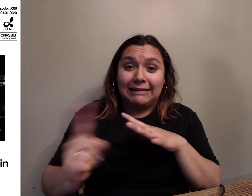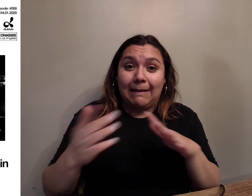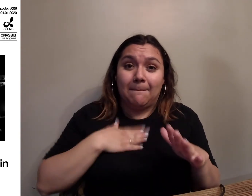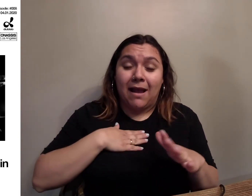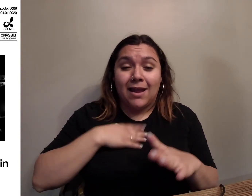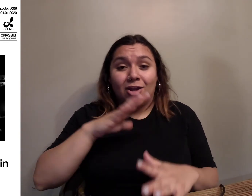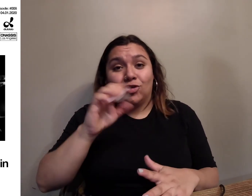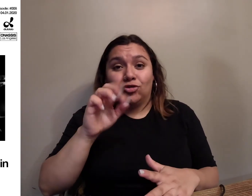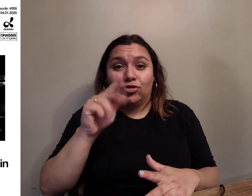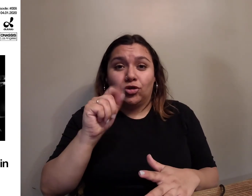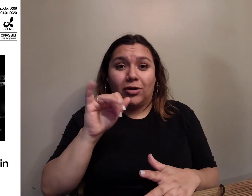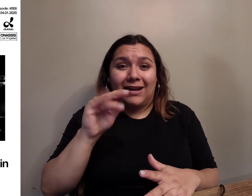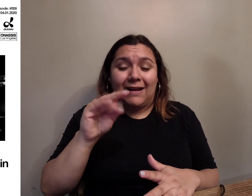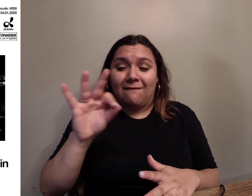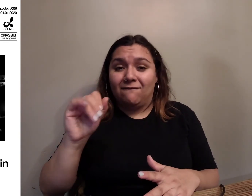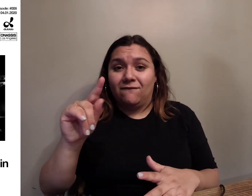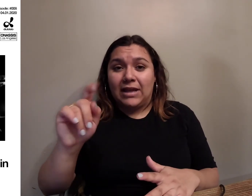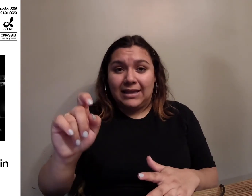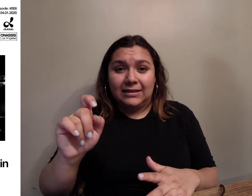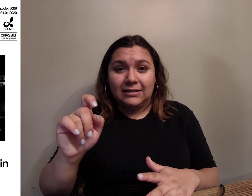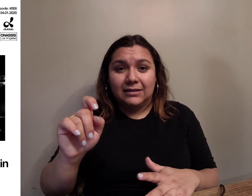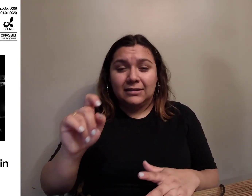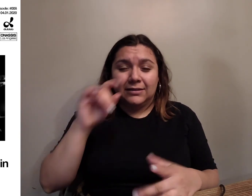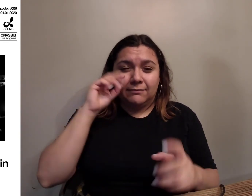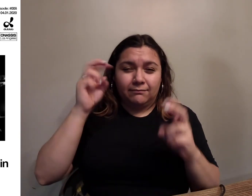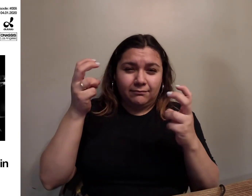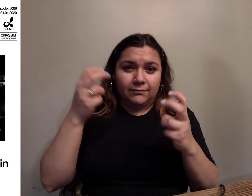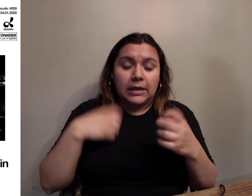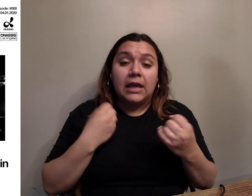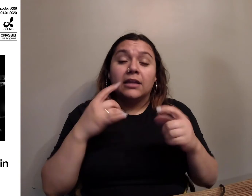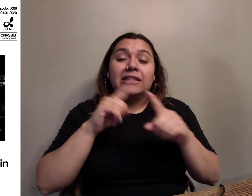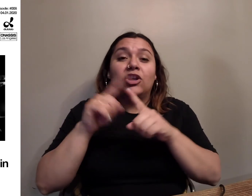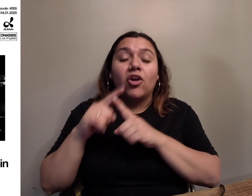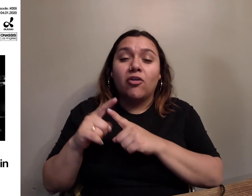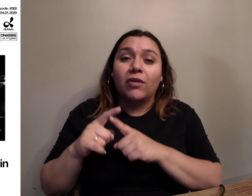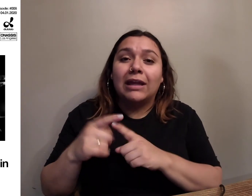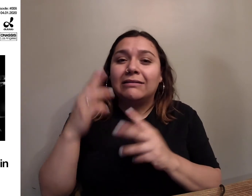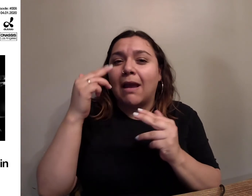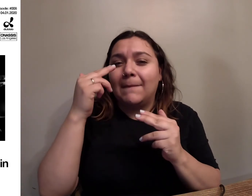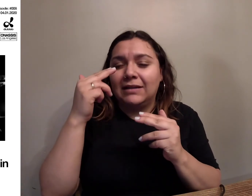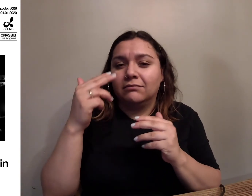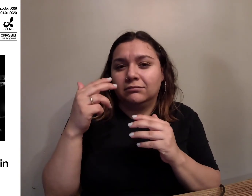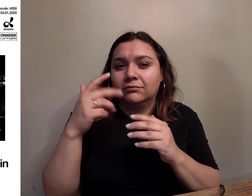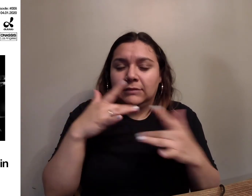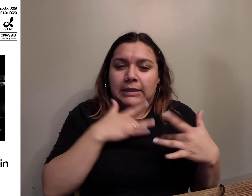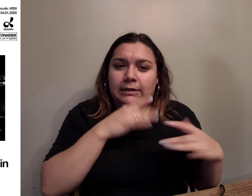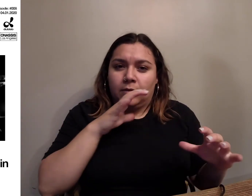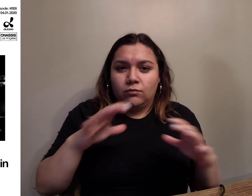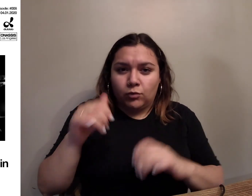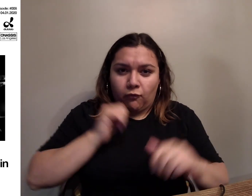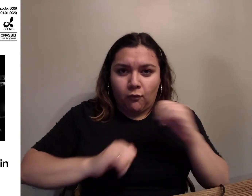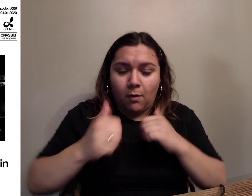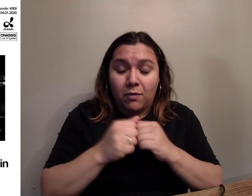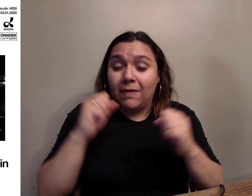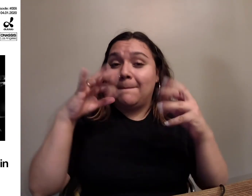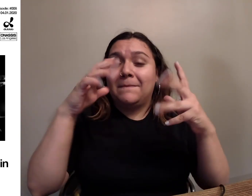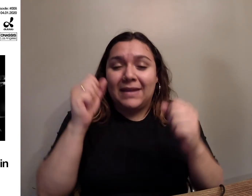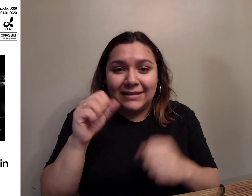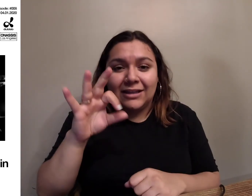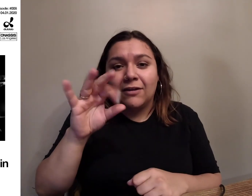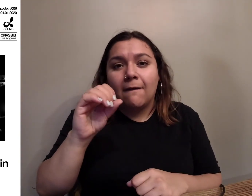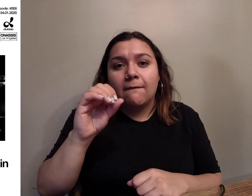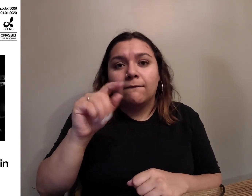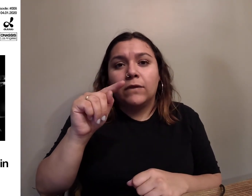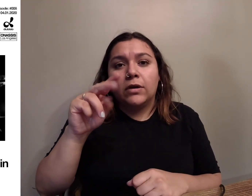is a series of routines that he gave like 20 years ago with amazing footnotes on how he thinks